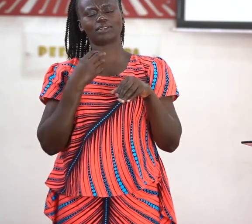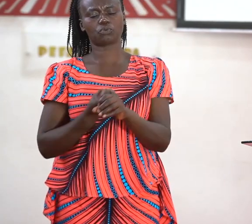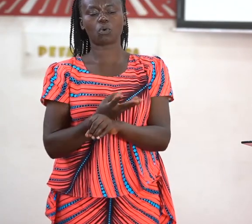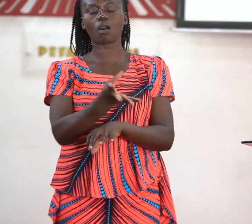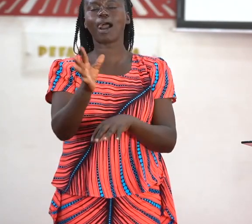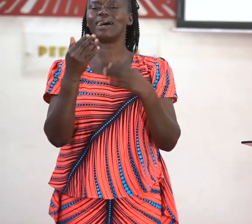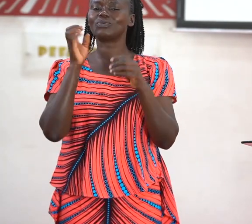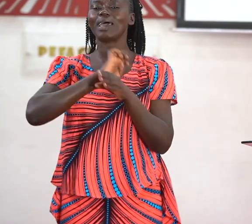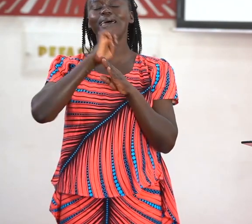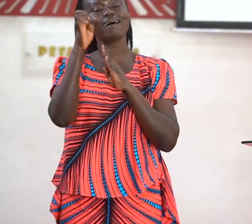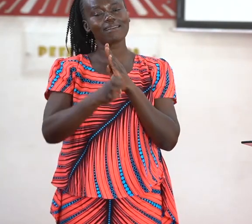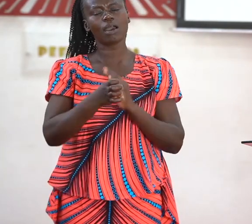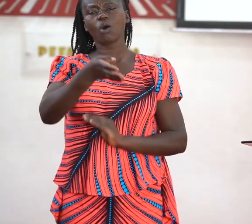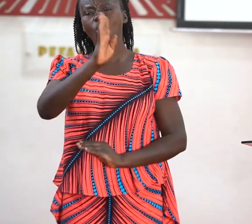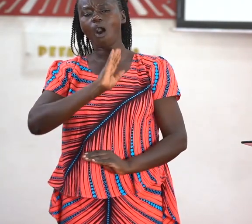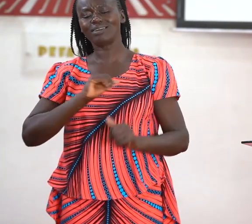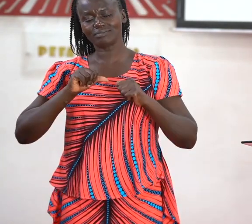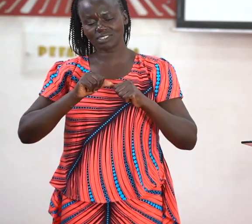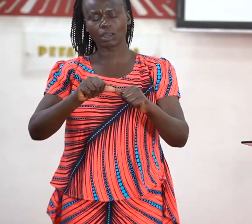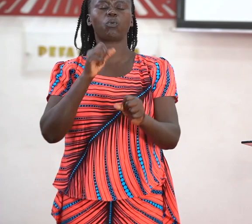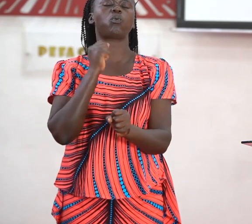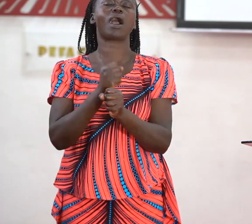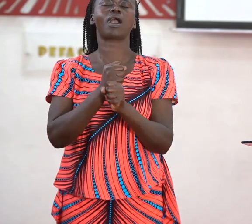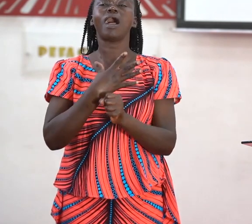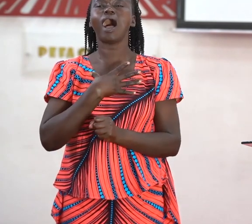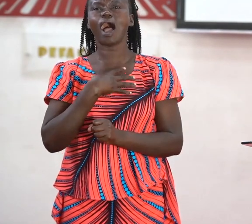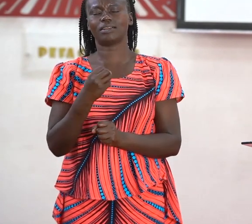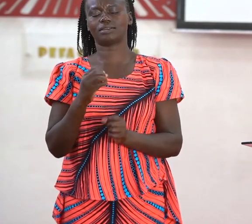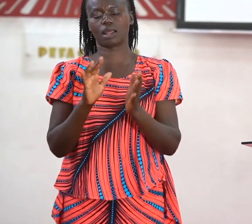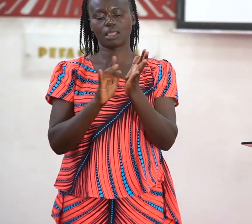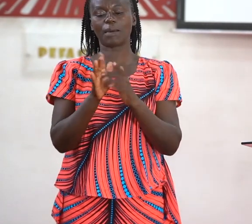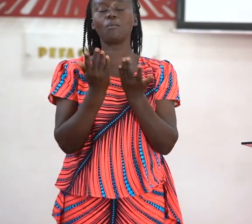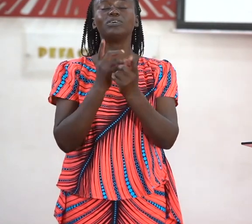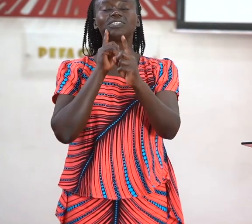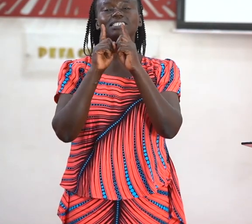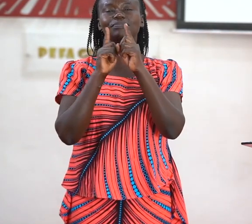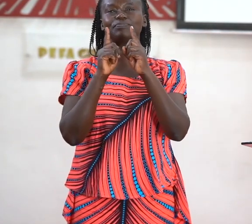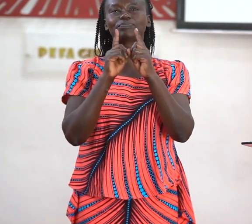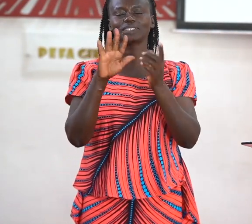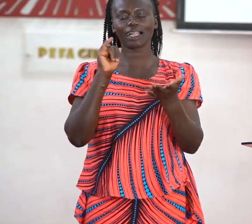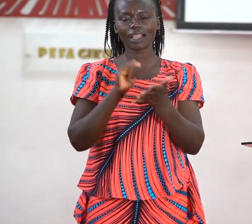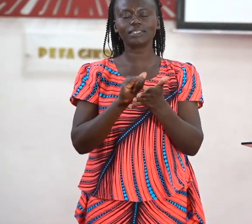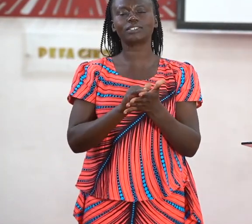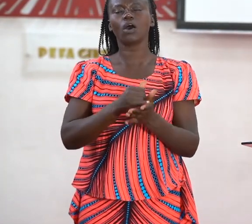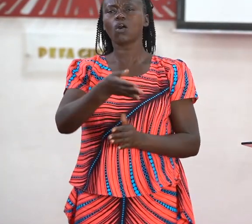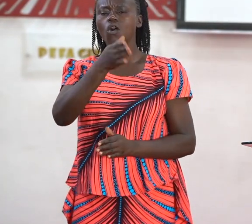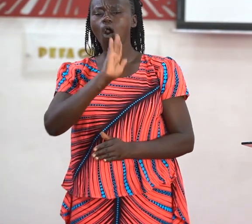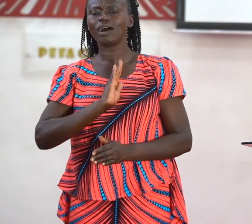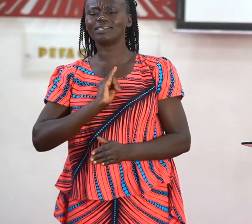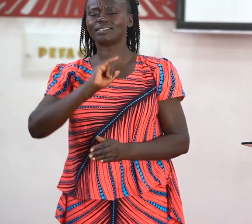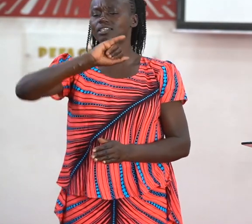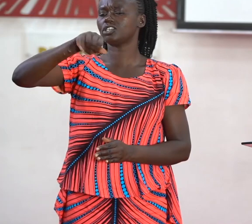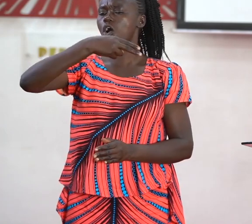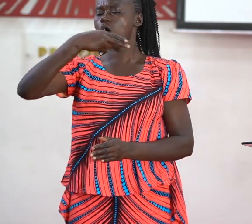end. God is still at work. And the Bible says that God is